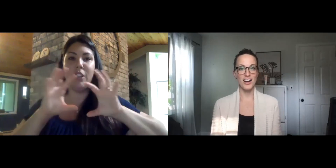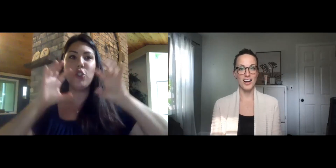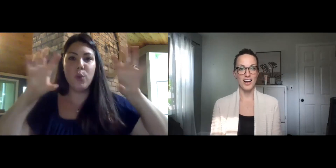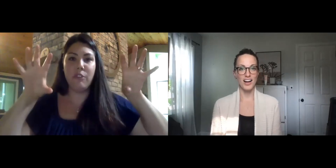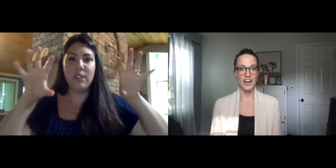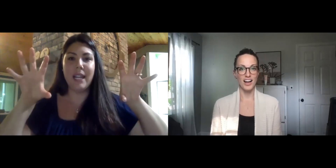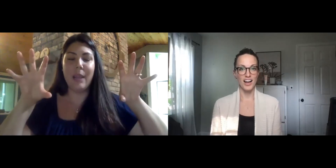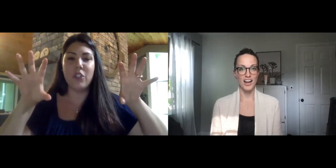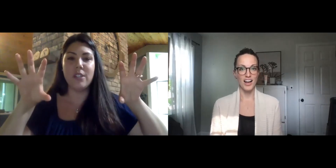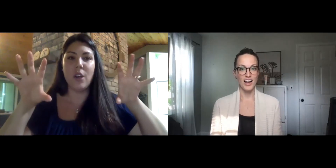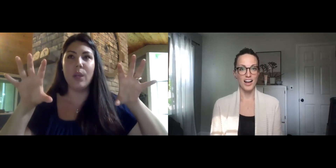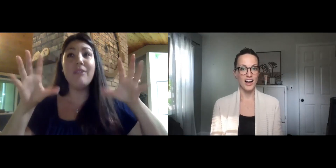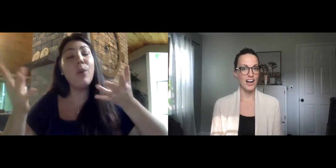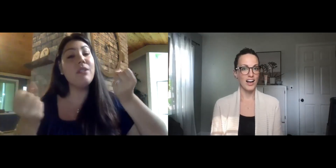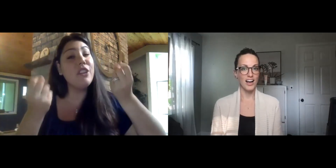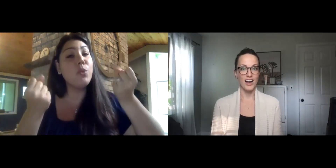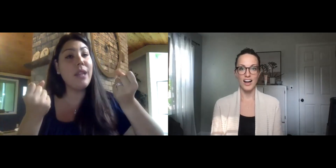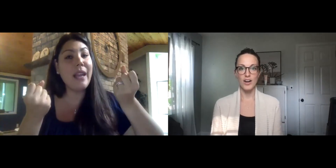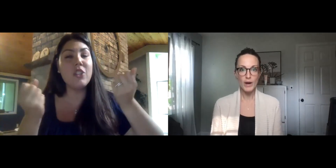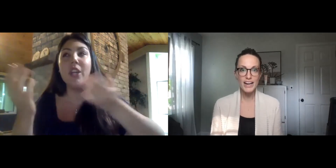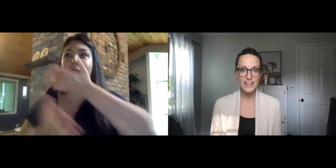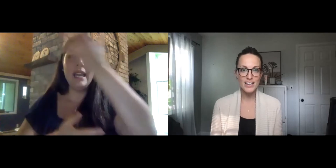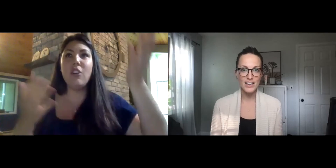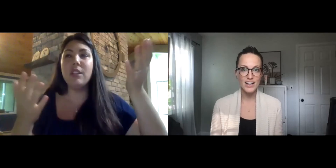between the two different sign languages. So even though it's a visual